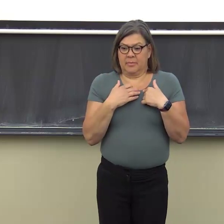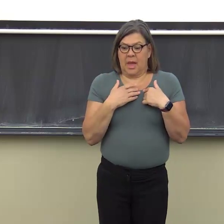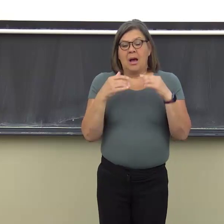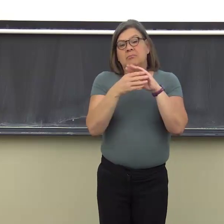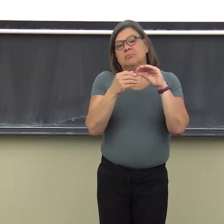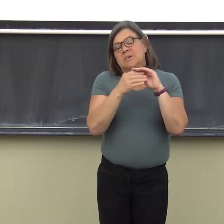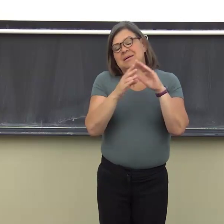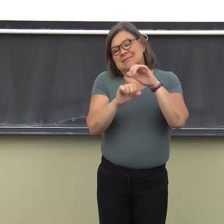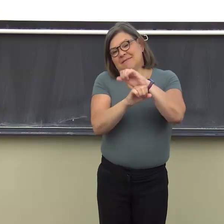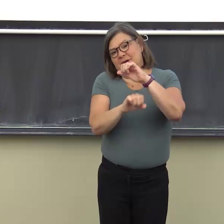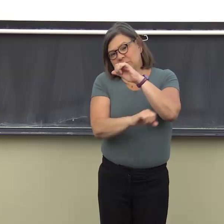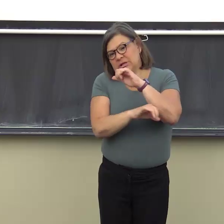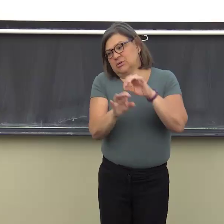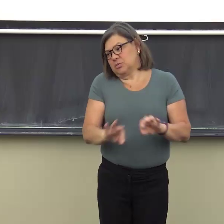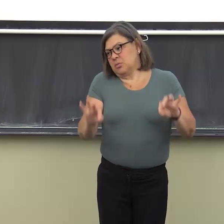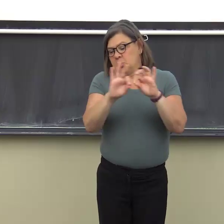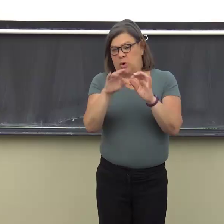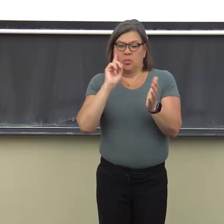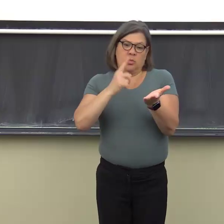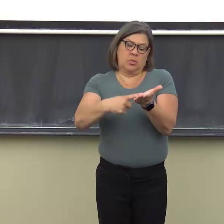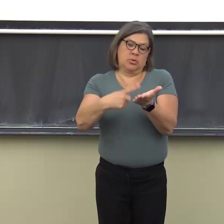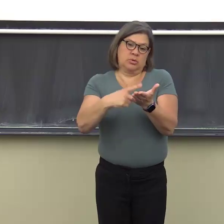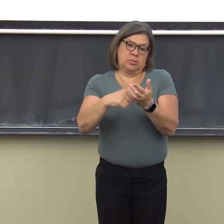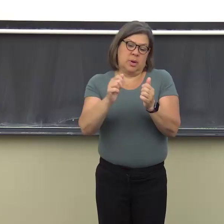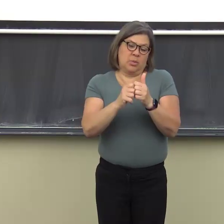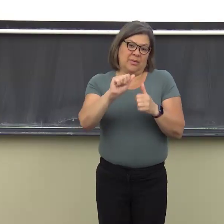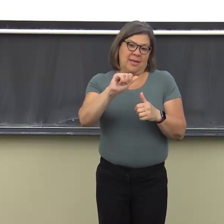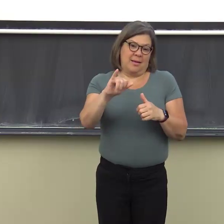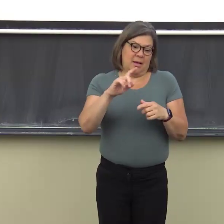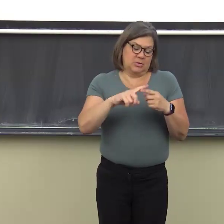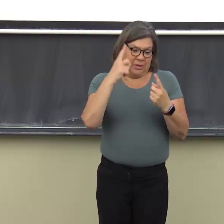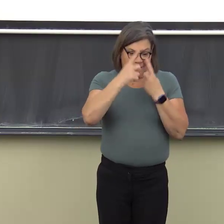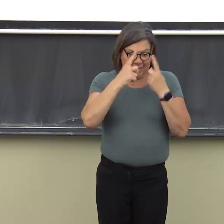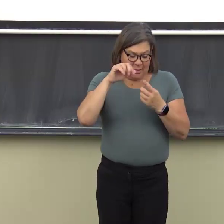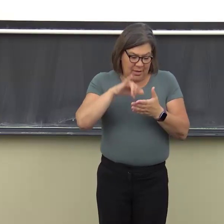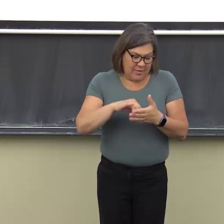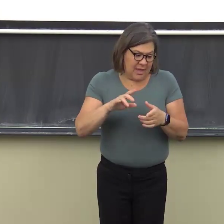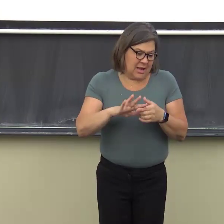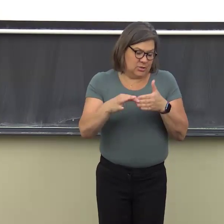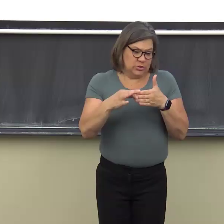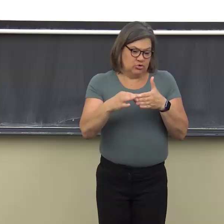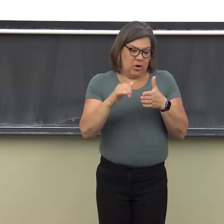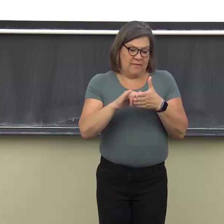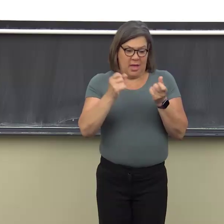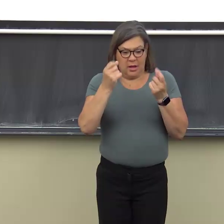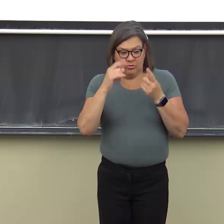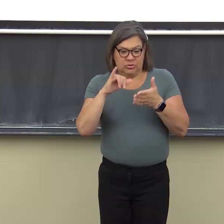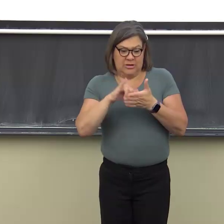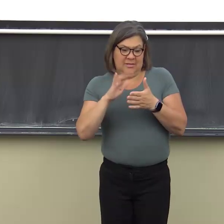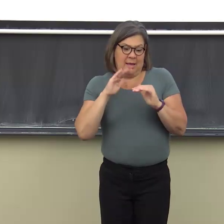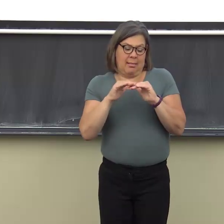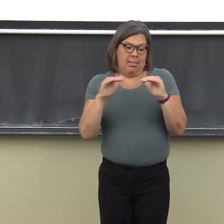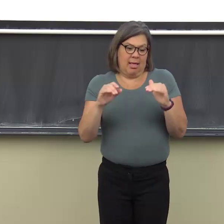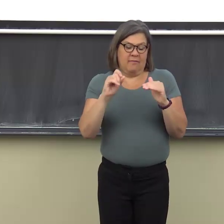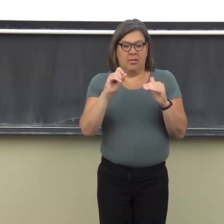those foundations are so important for what we're talking about with AI. I think as we think about that and we drive that understanding that